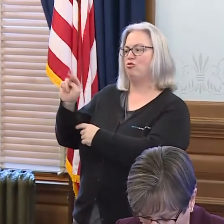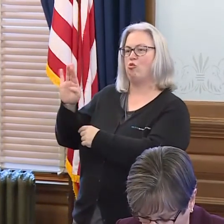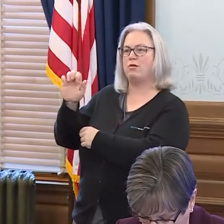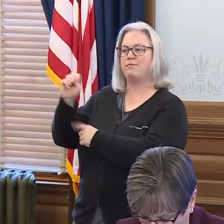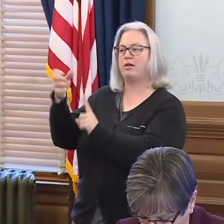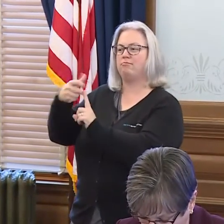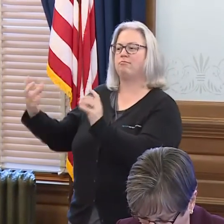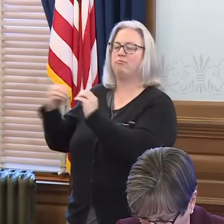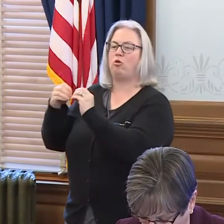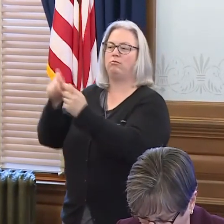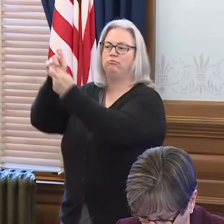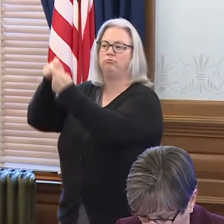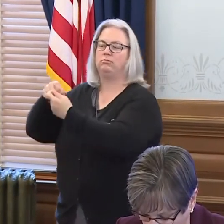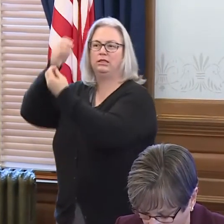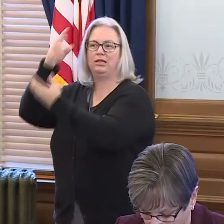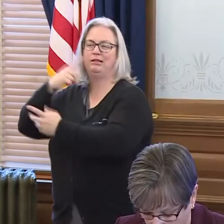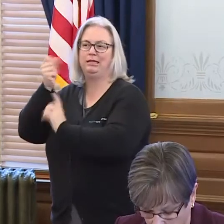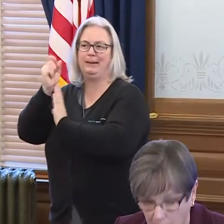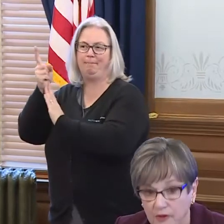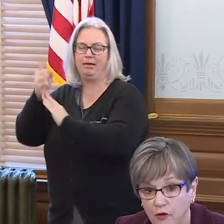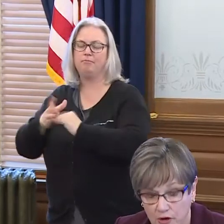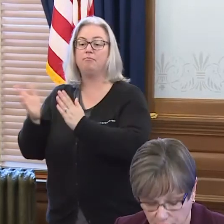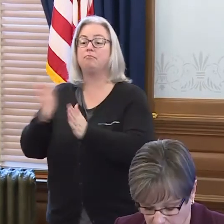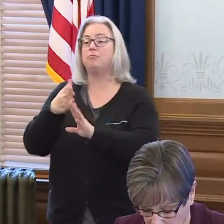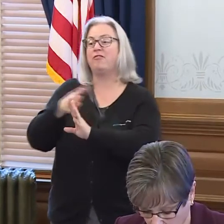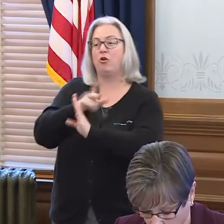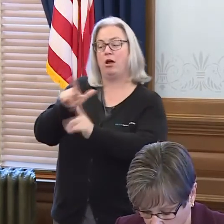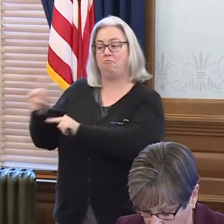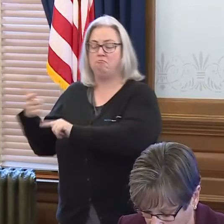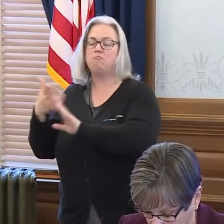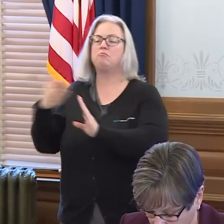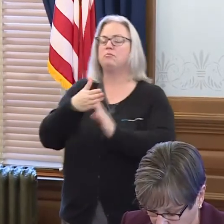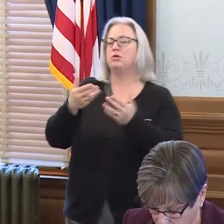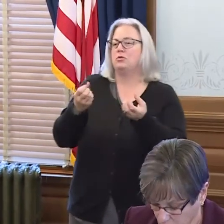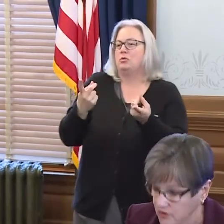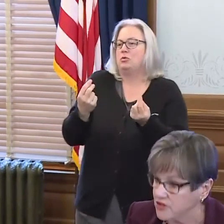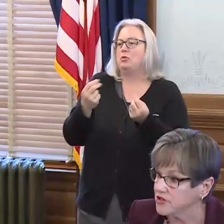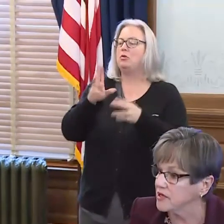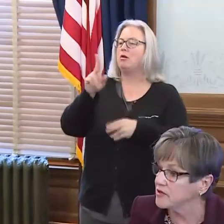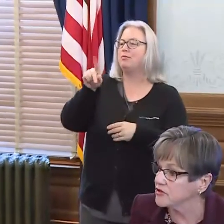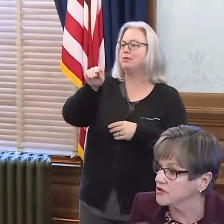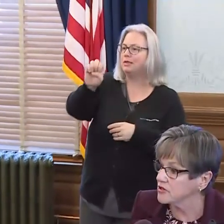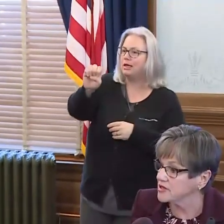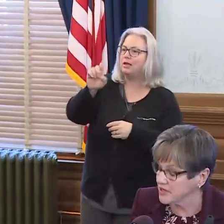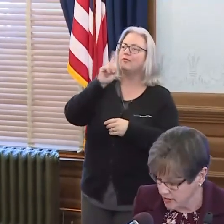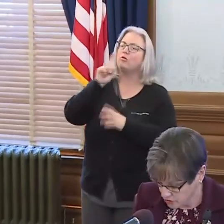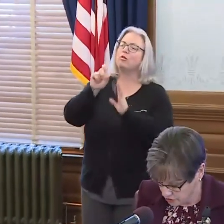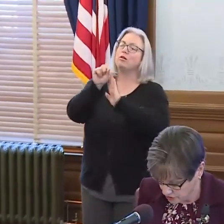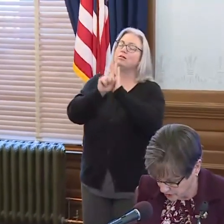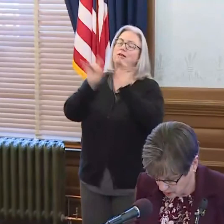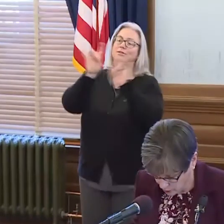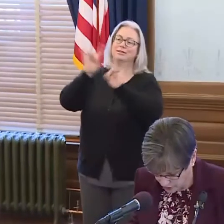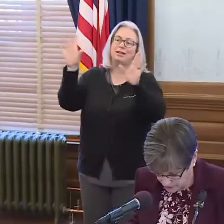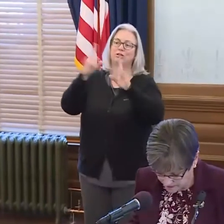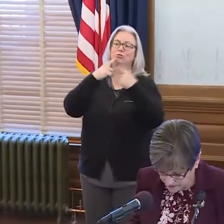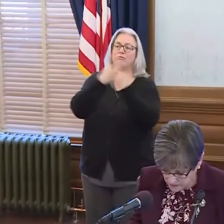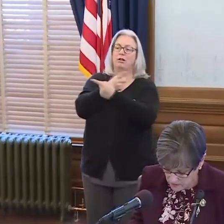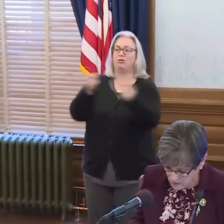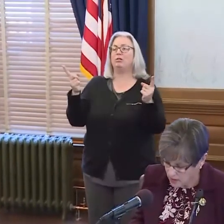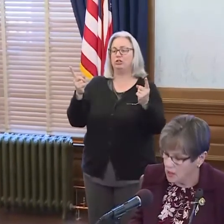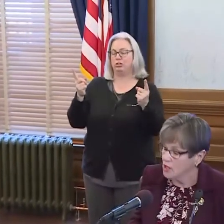on details in a bit. But before I do that, I want to provide an update on the state's disaster